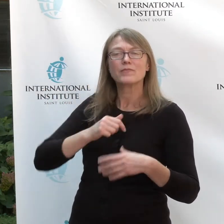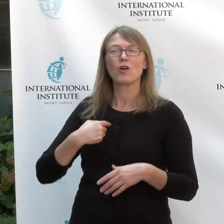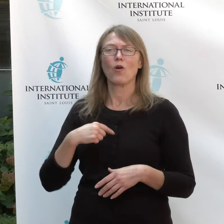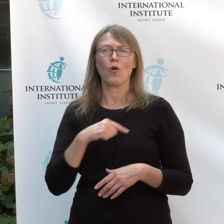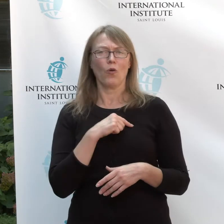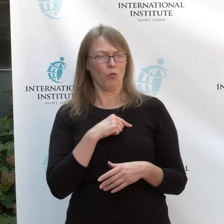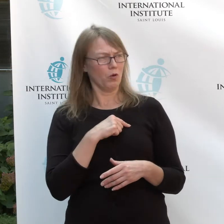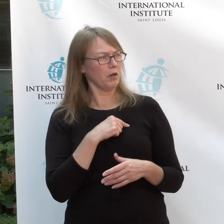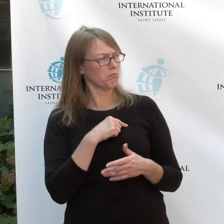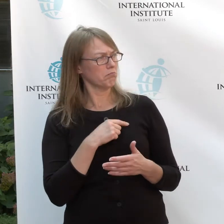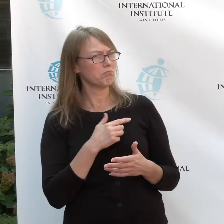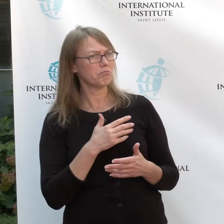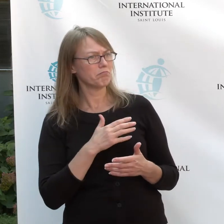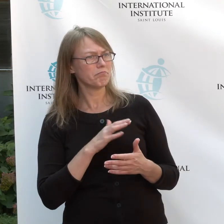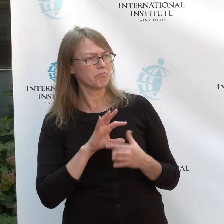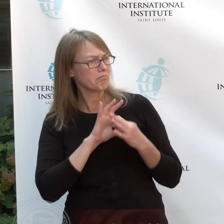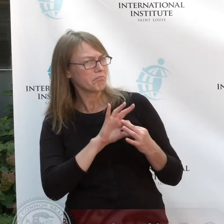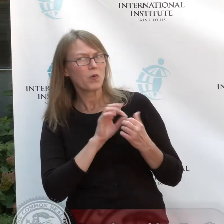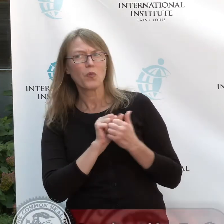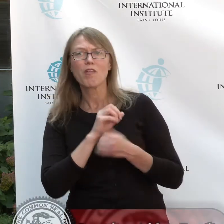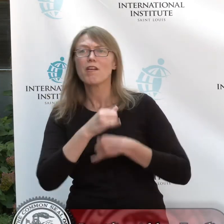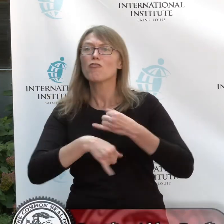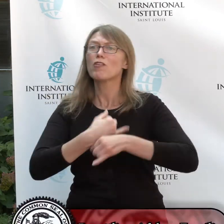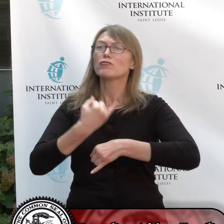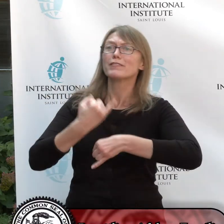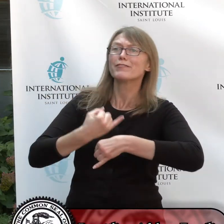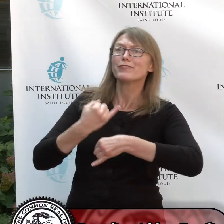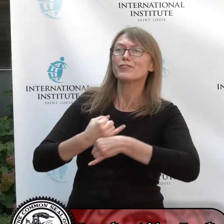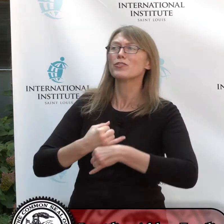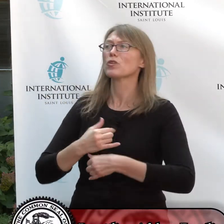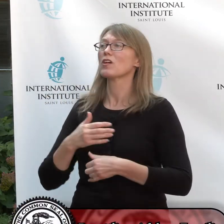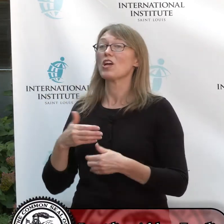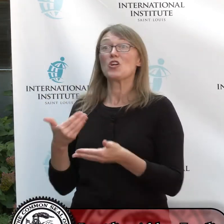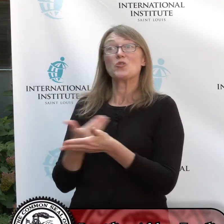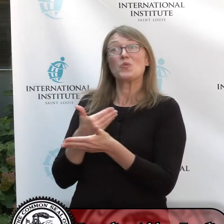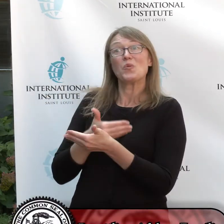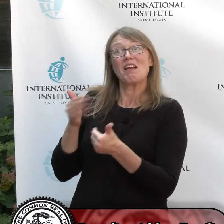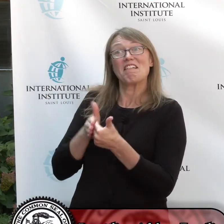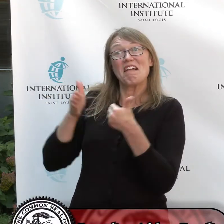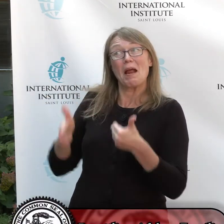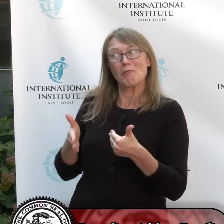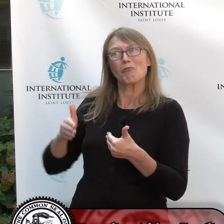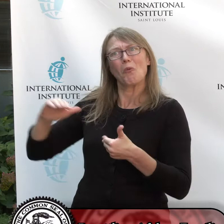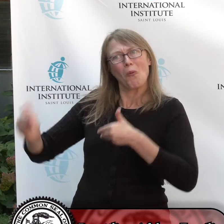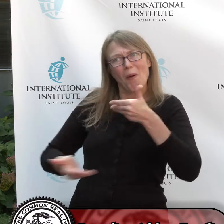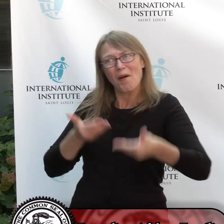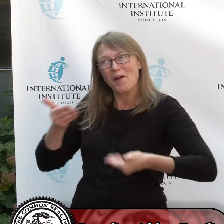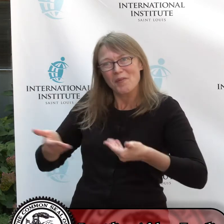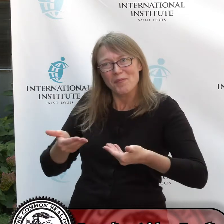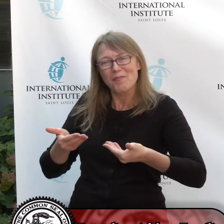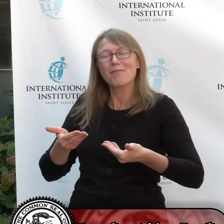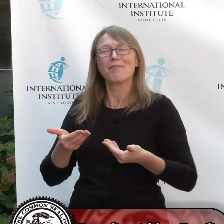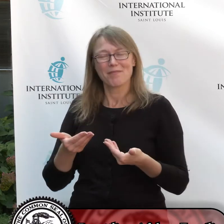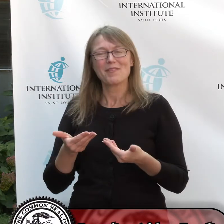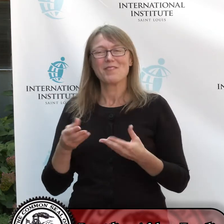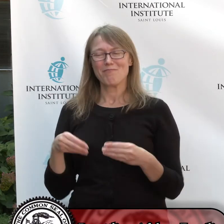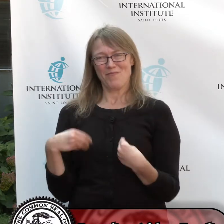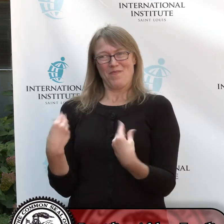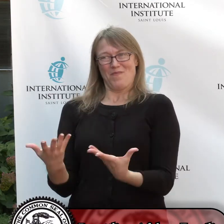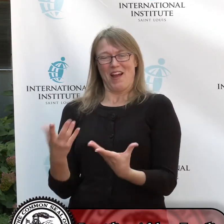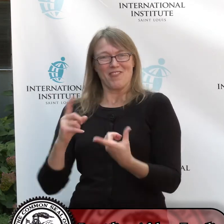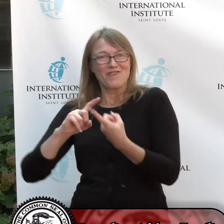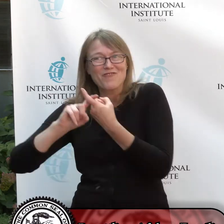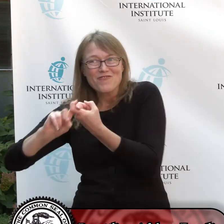welcome our new neighbors. And we want to welcome them with friendship and most of all jobs so that they can start new lives and build new dreams and